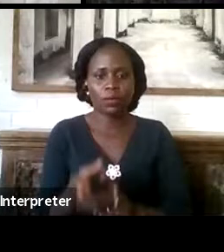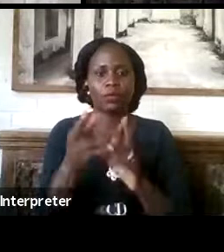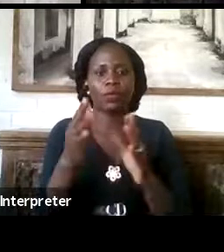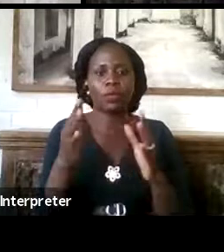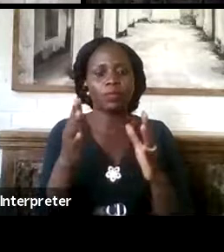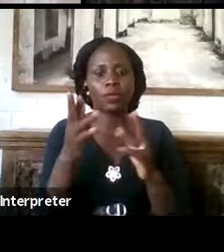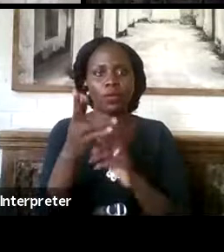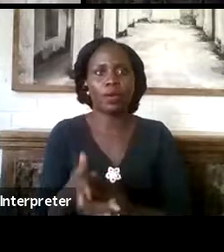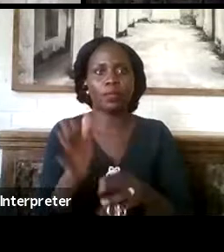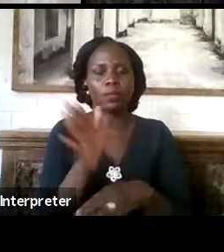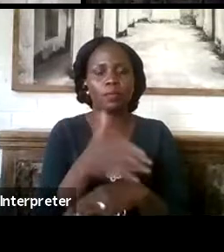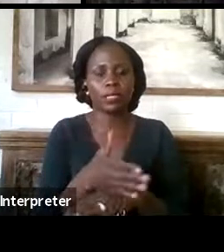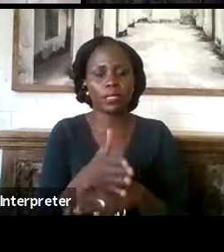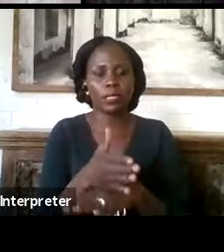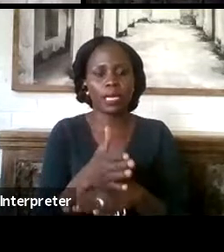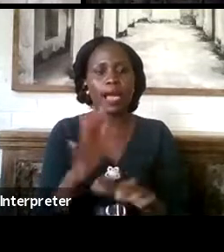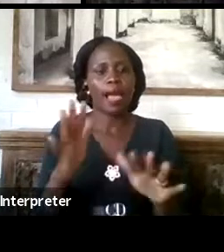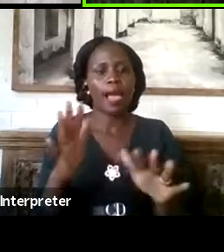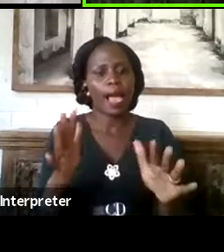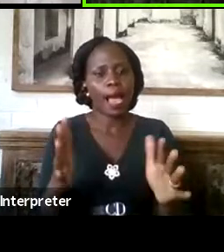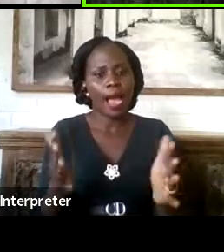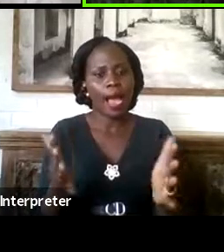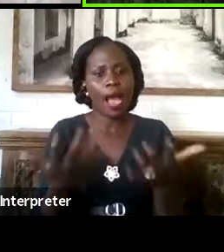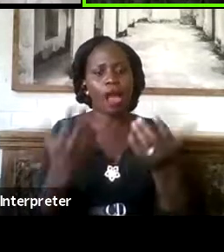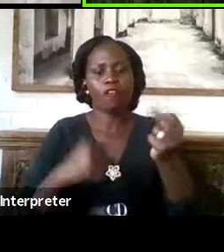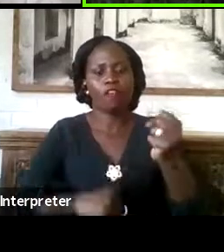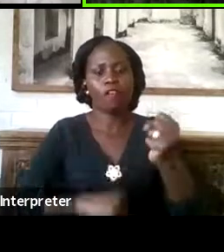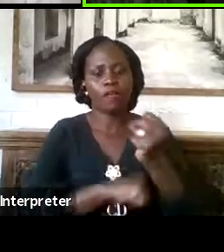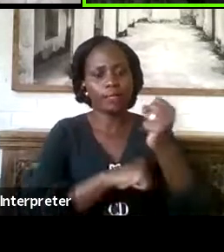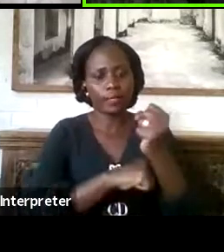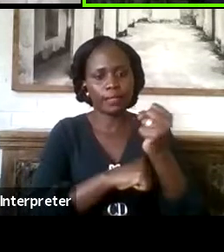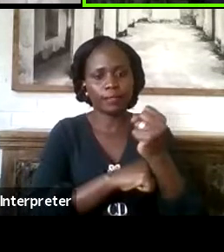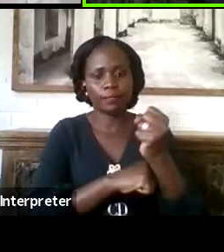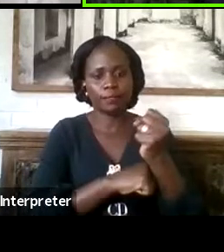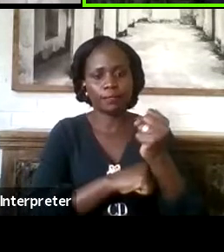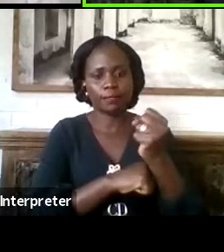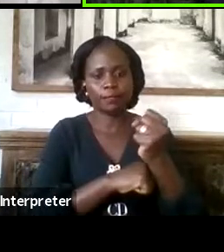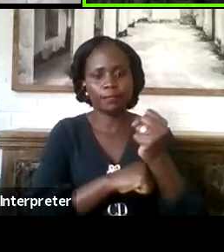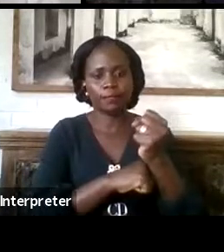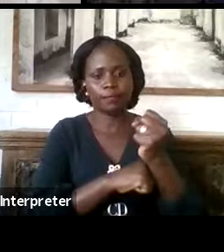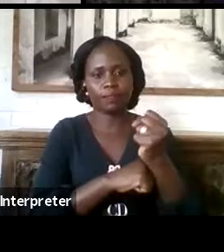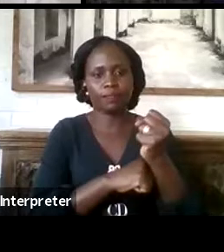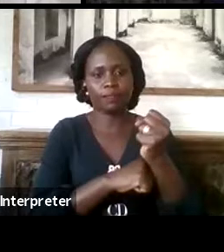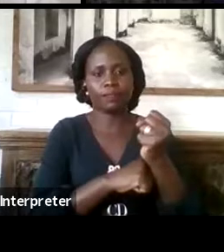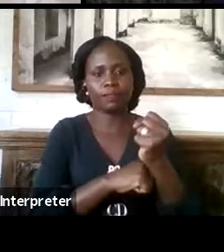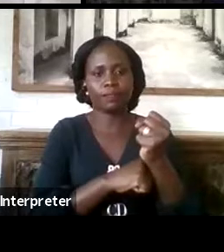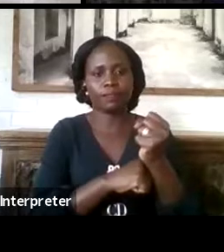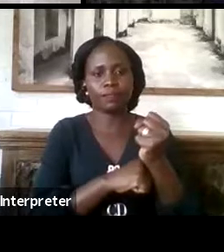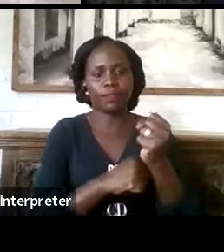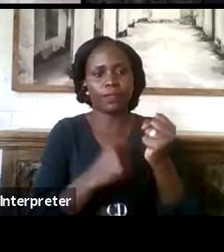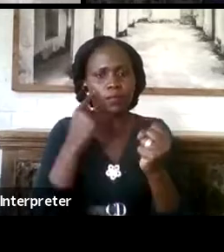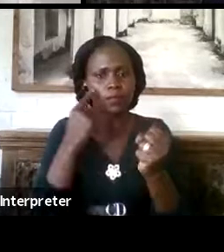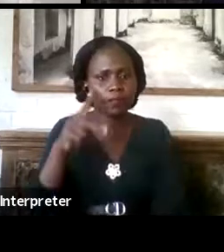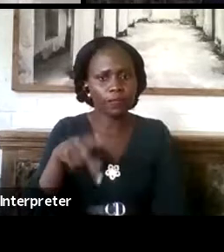funded is our, no, Minister, I think you wait. We go to Phillips. Phillips, I see your hand is up.